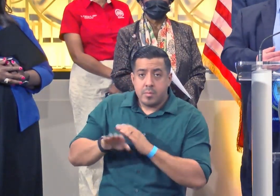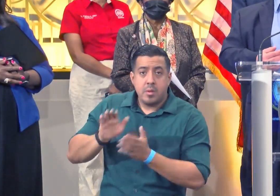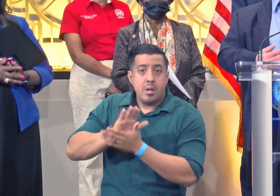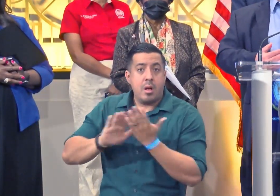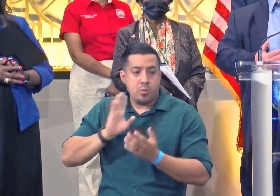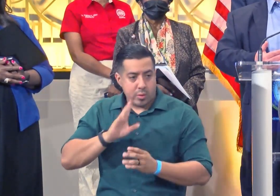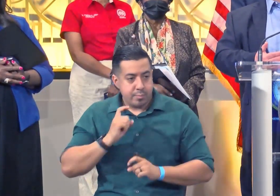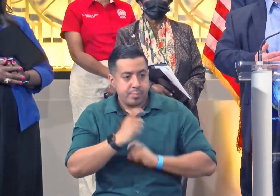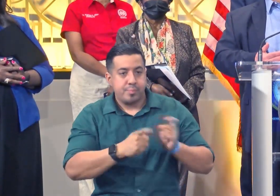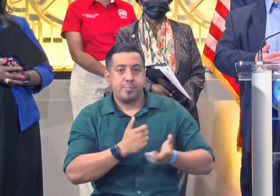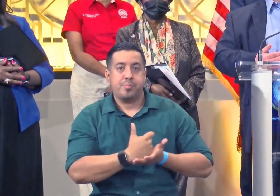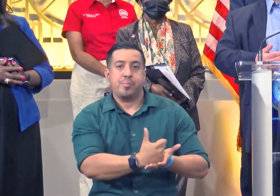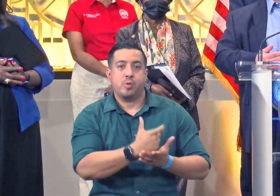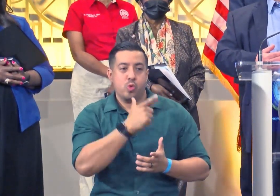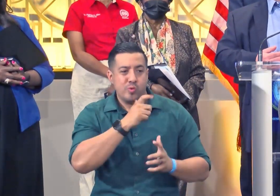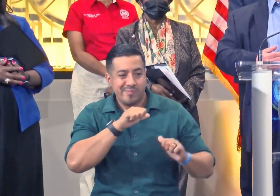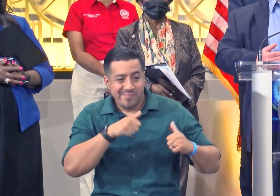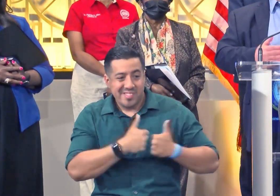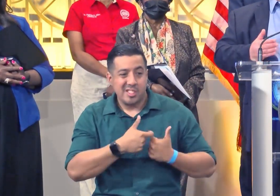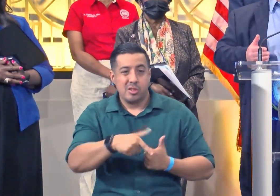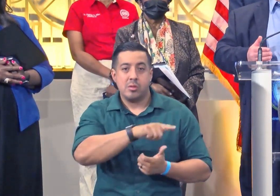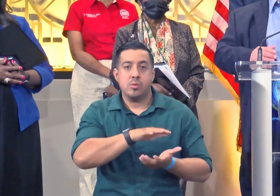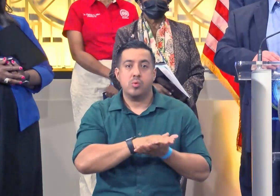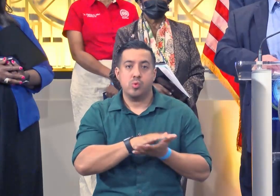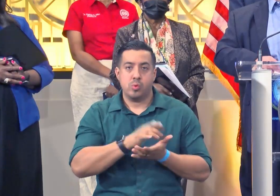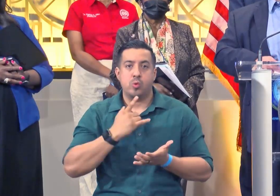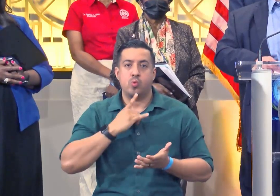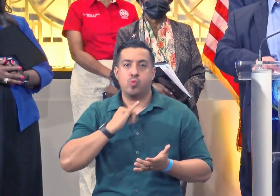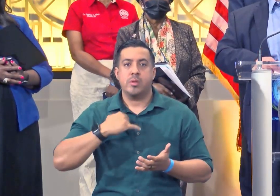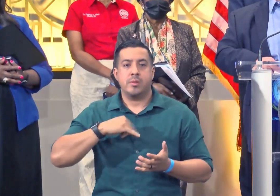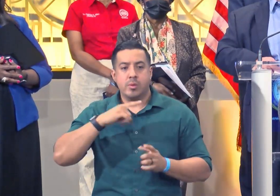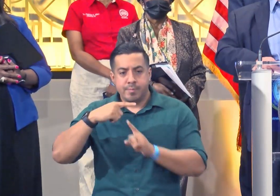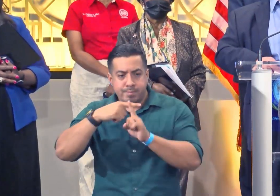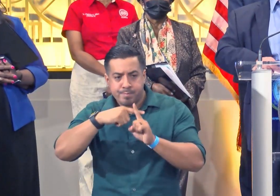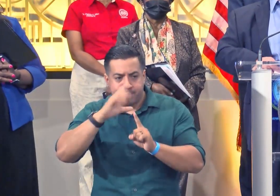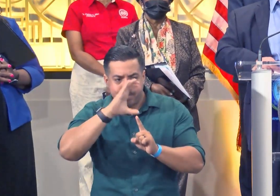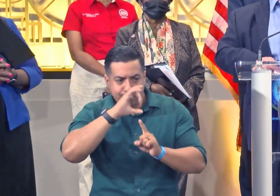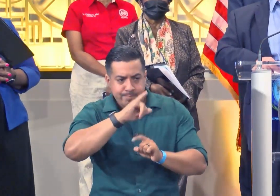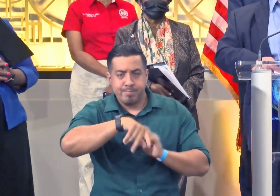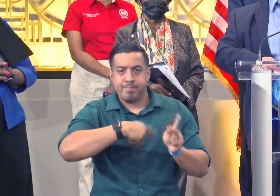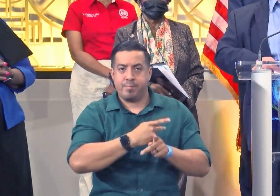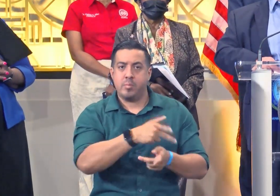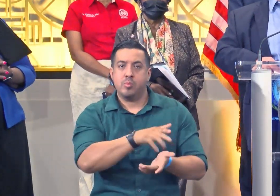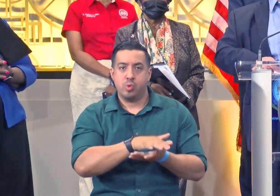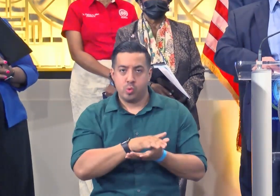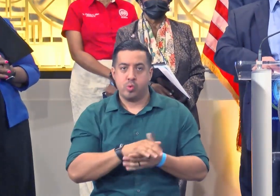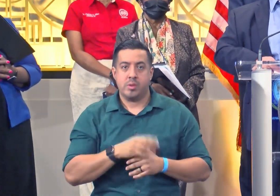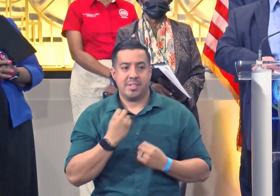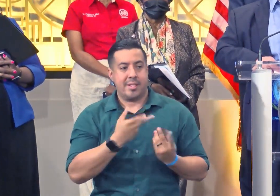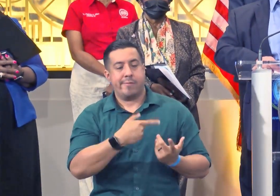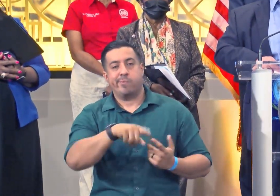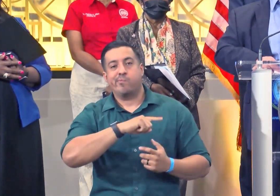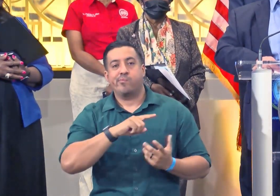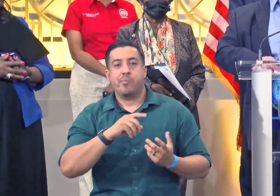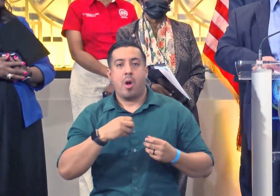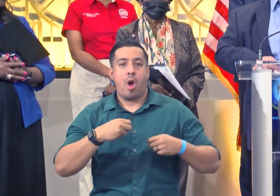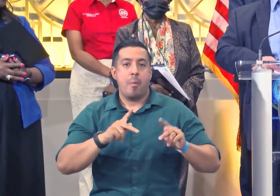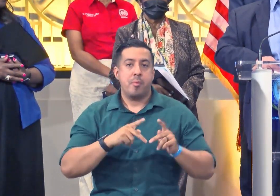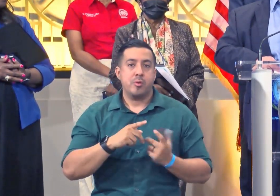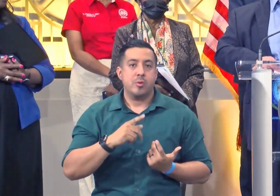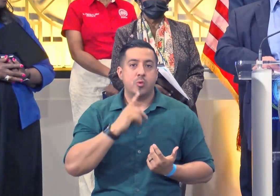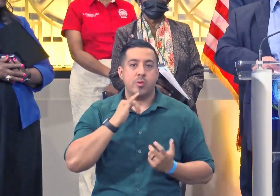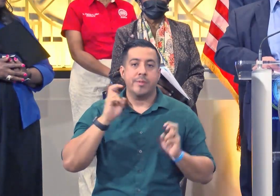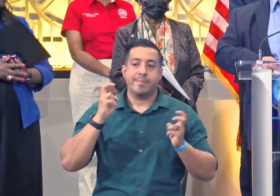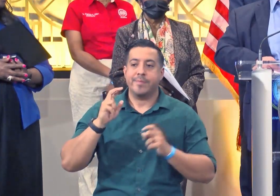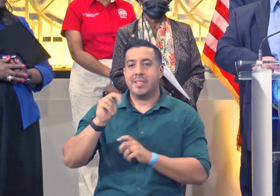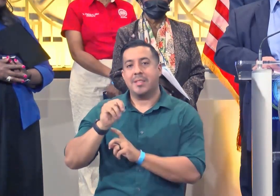the schools that they are really challenged. That's what we target, those three schools there, to get an opportunity to think as an